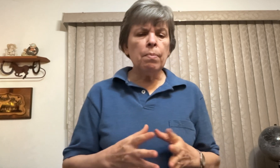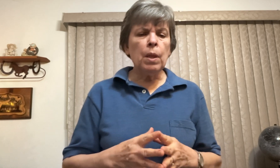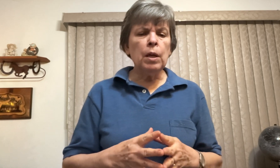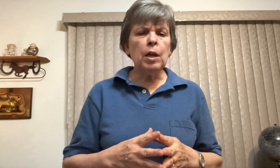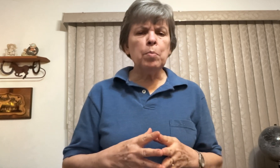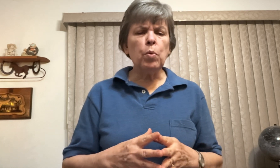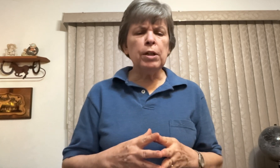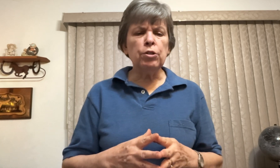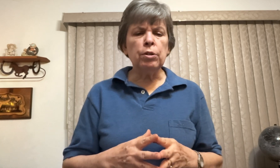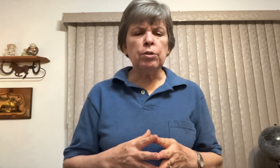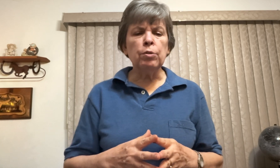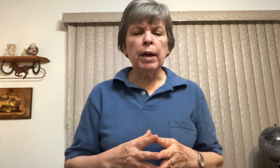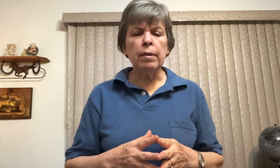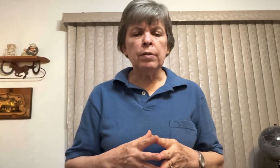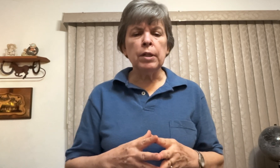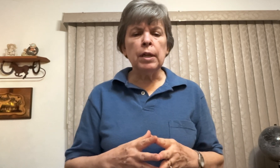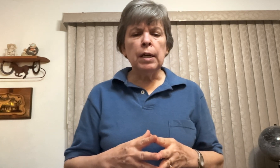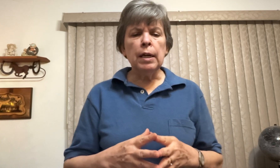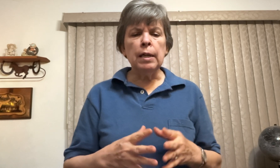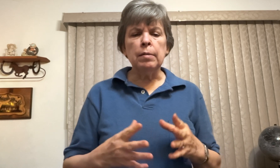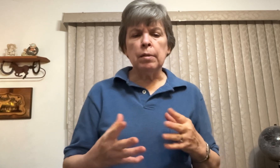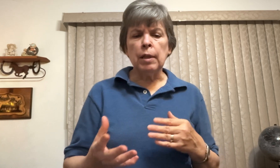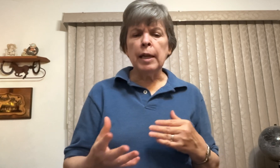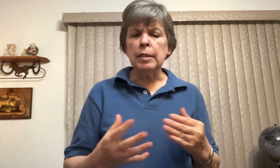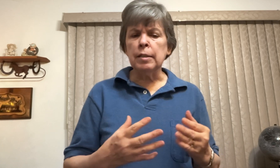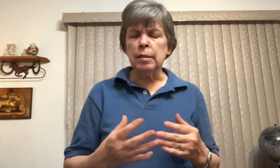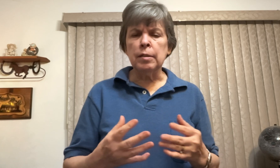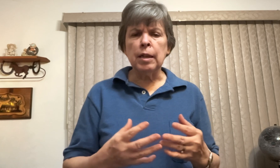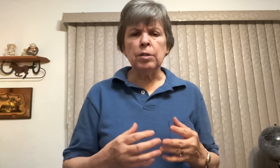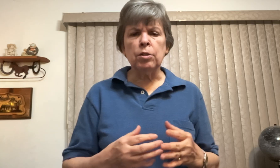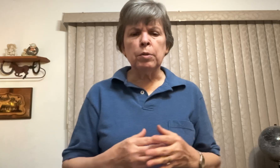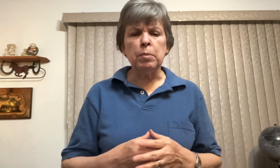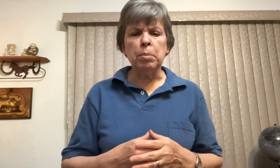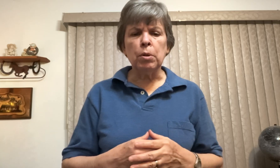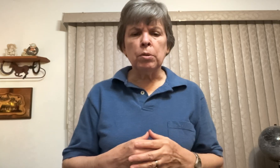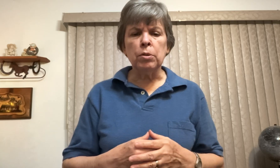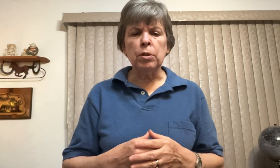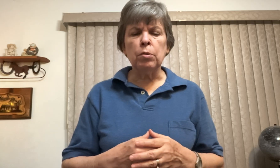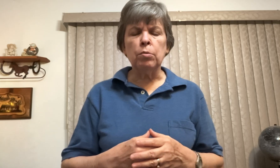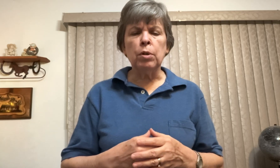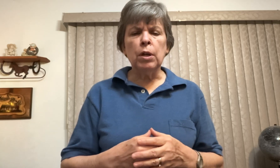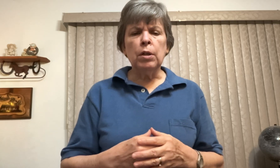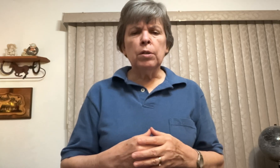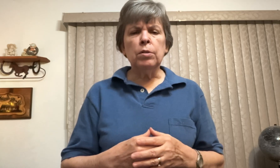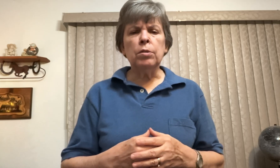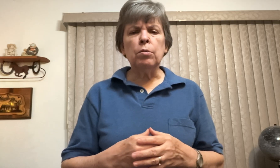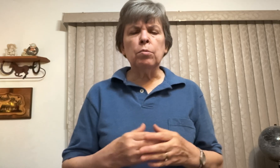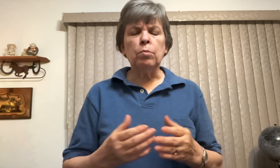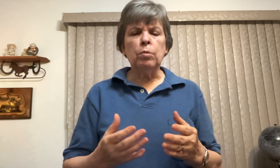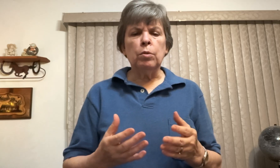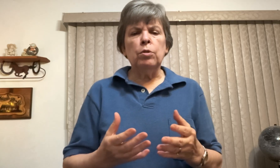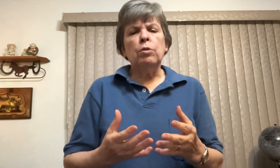a couple ways you could do heavy and laden. This has to do with a burden. So you could